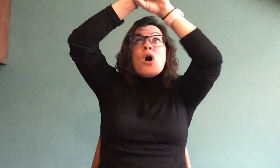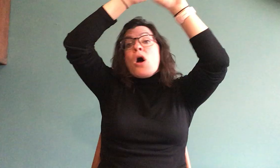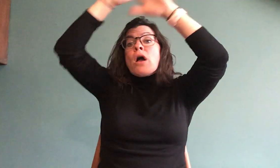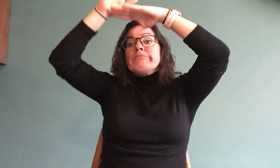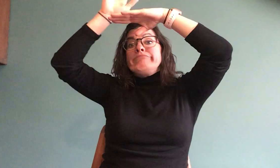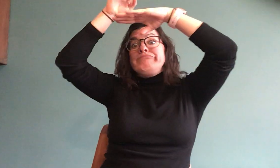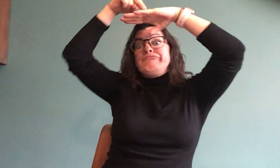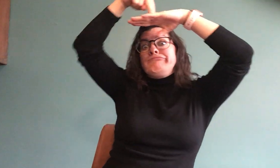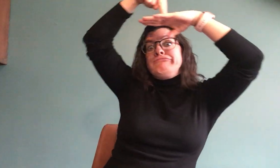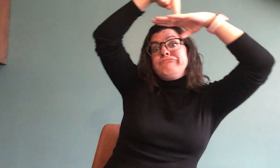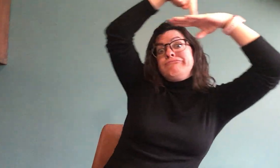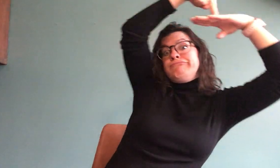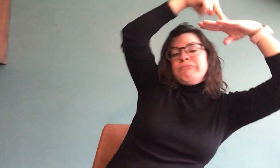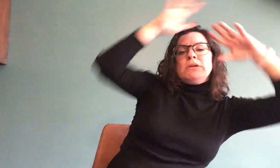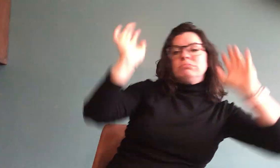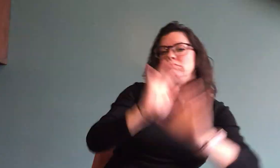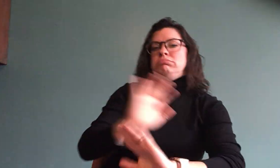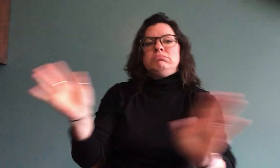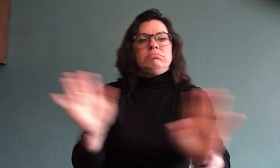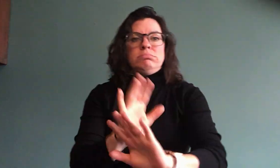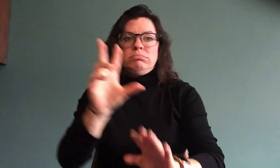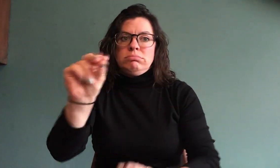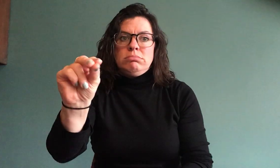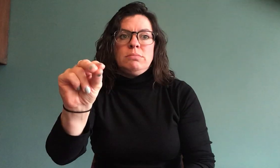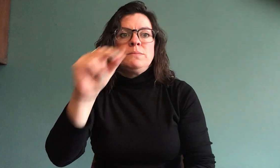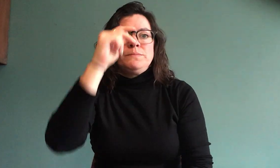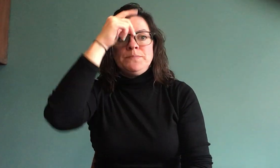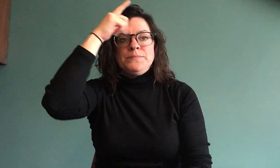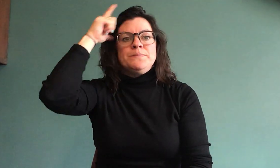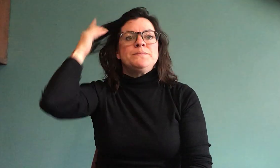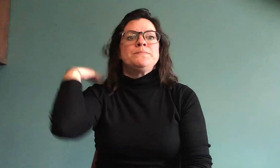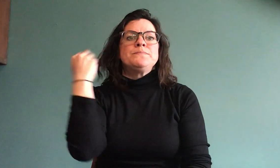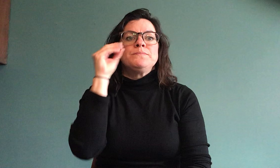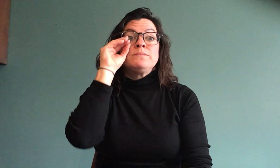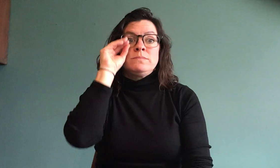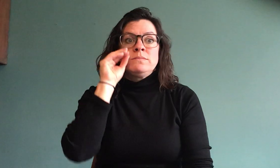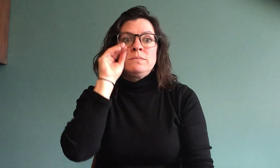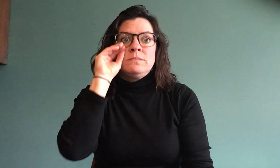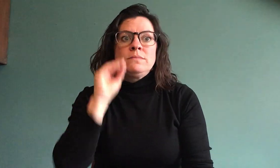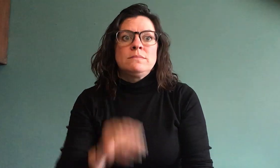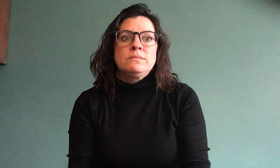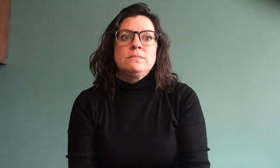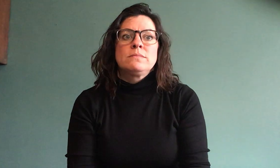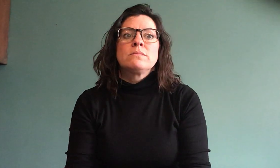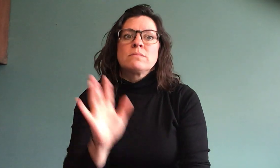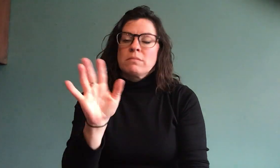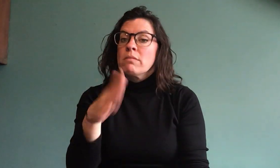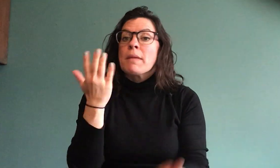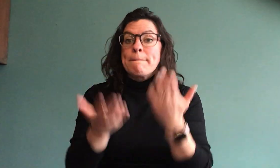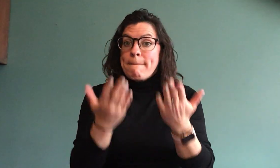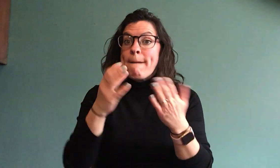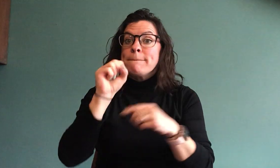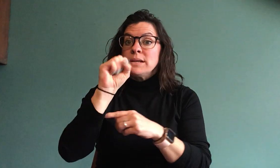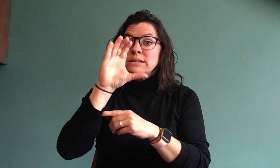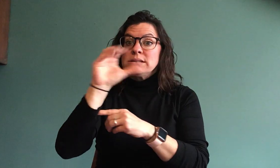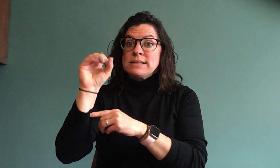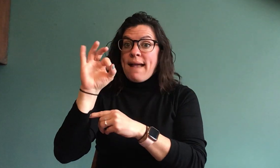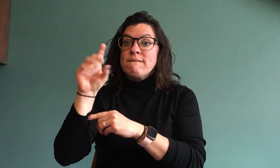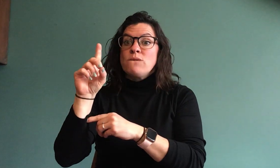it. Because if you left parts up, if Sam left the hammer up on the scaffold, okay? No, Sam left a bucket of